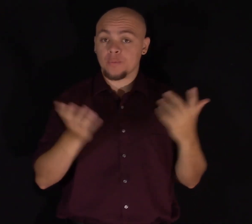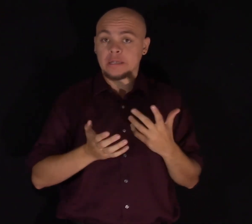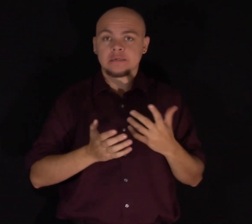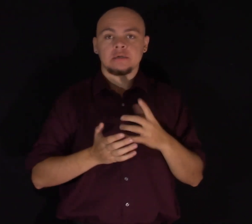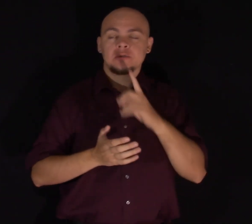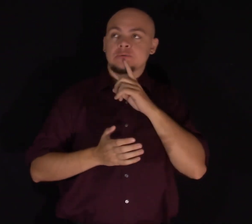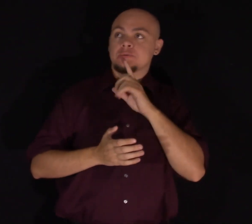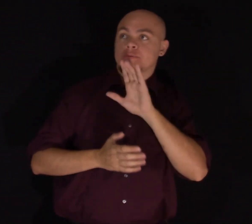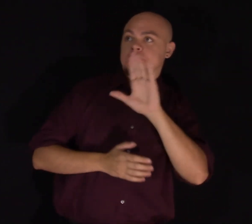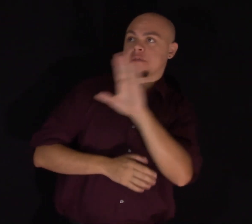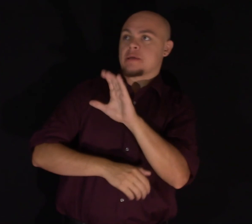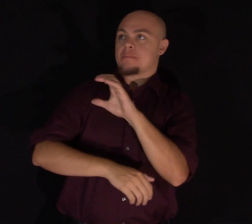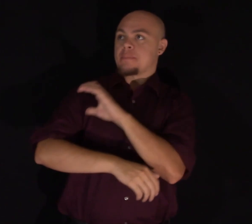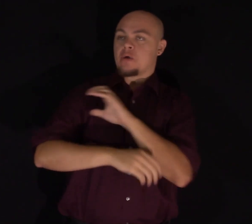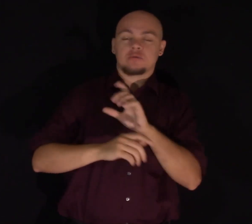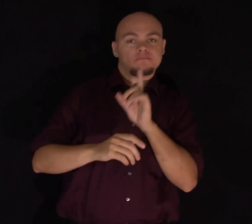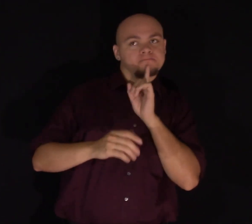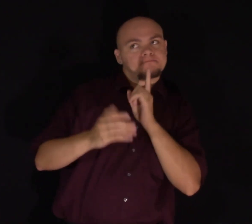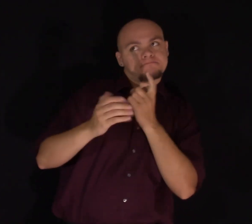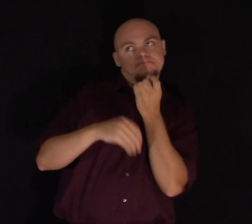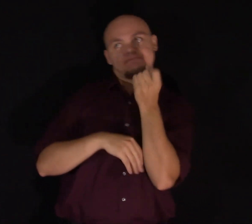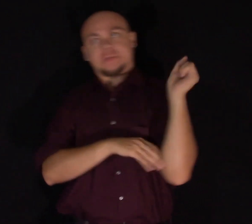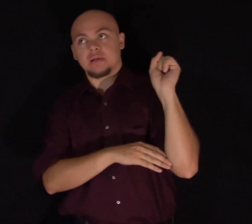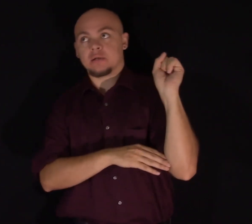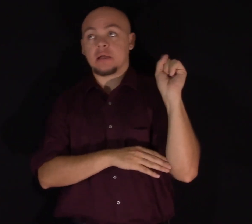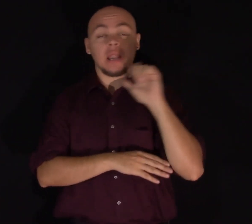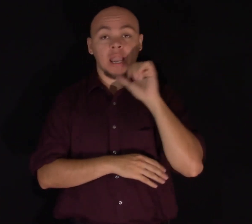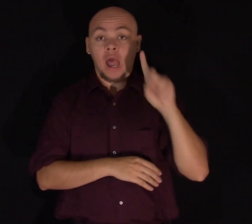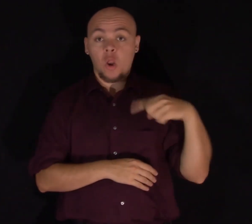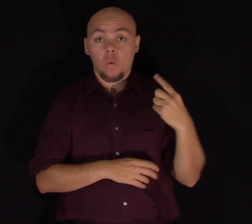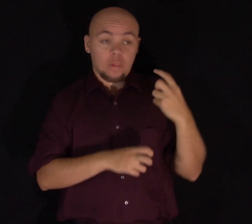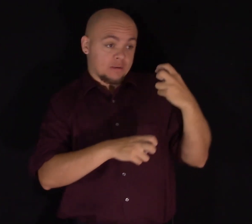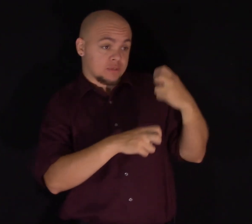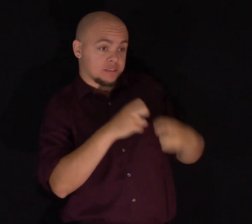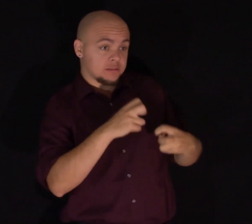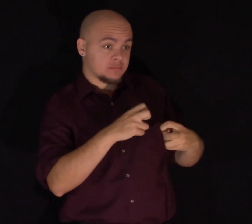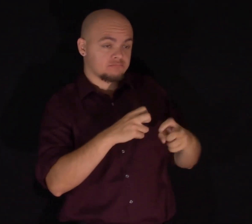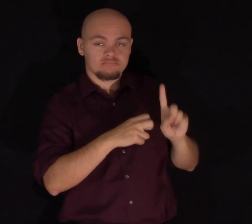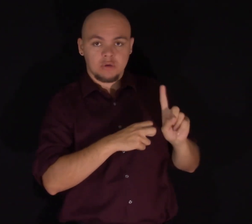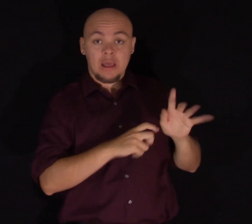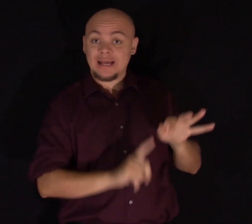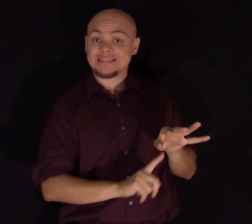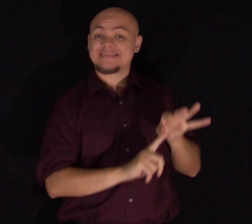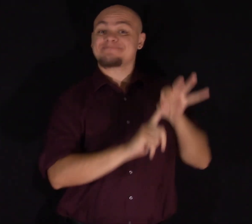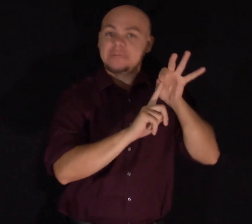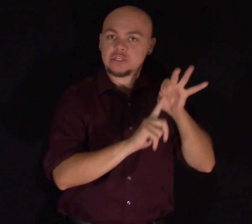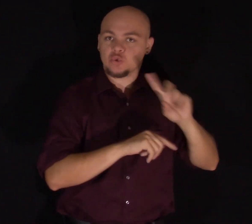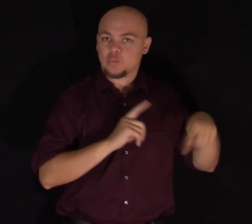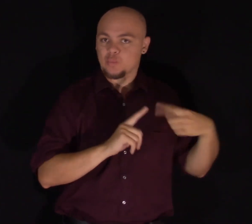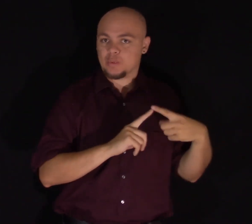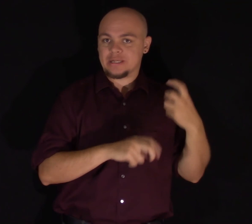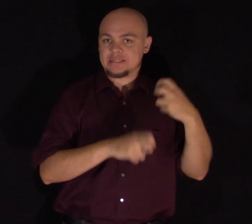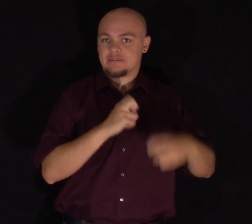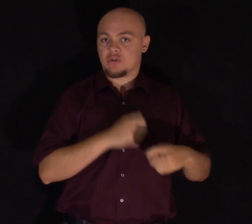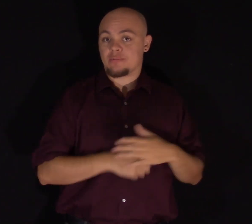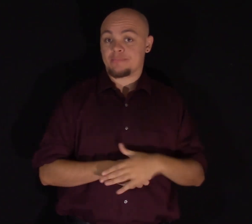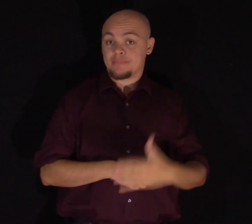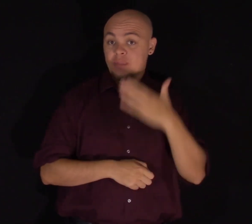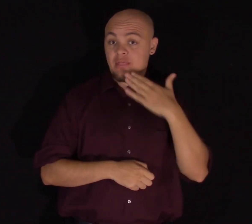truth to power, to be the domino. Not just when it's difficult, especially when it's difficult. Thank you.